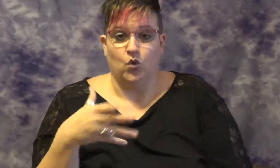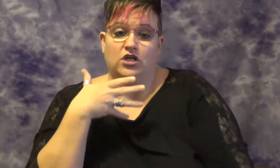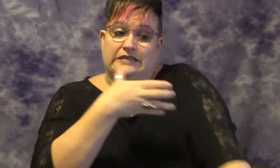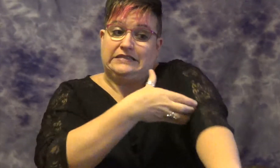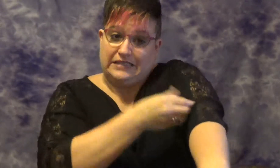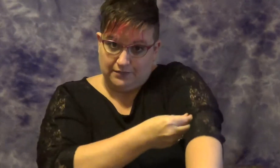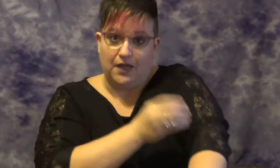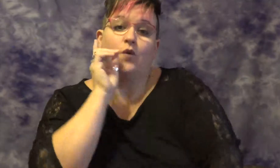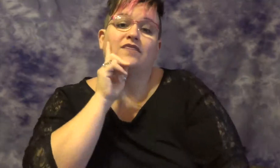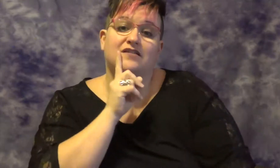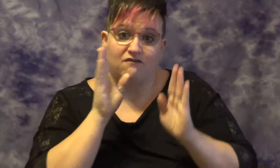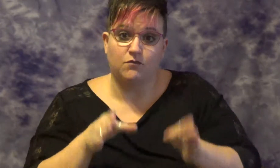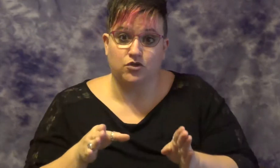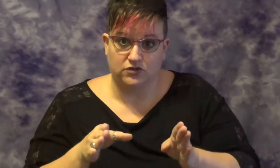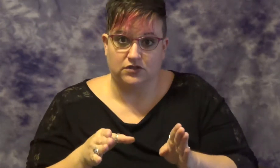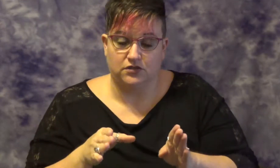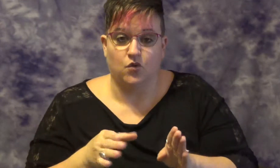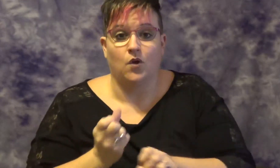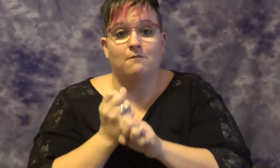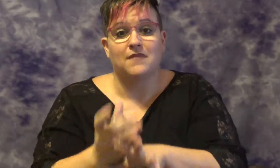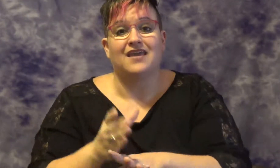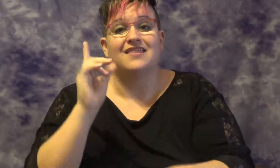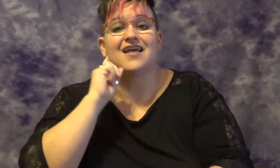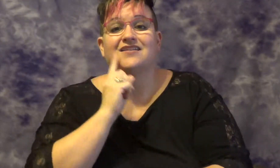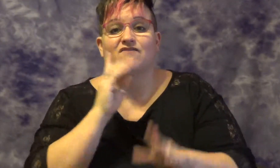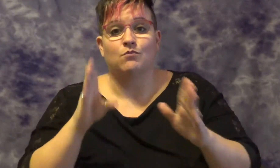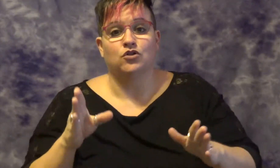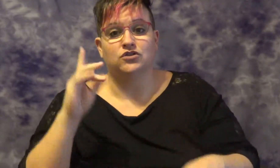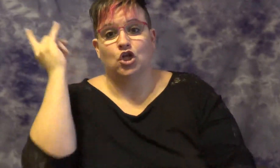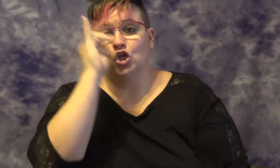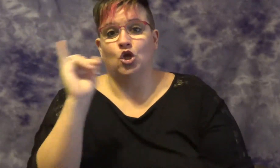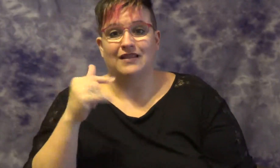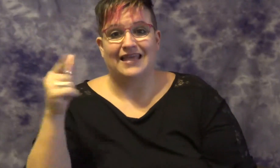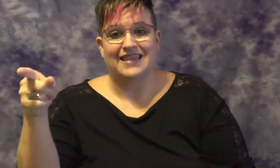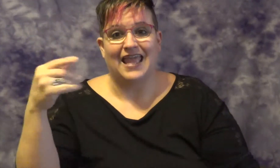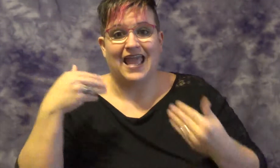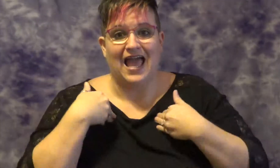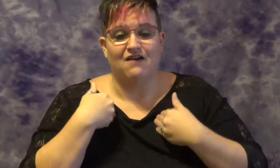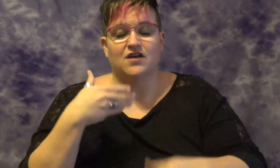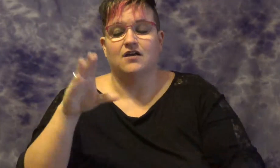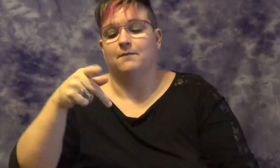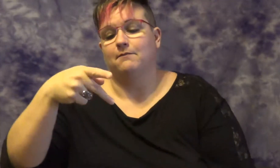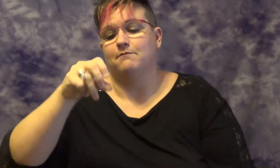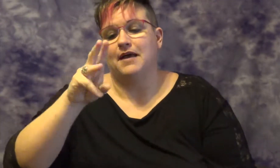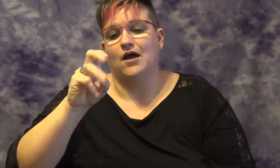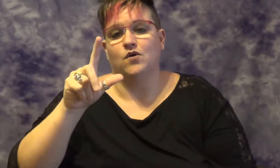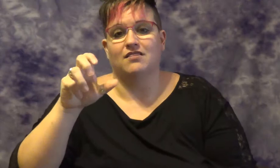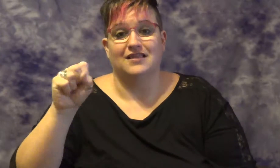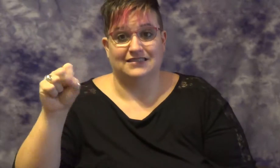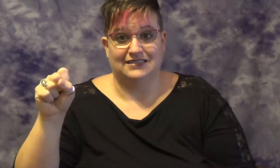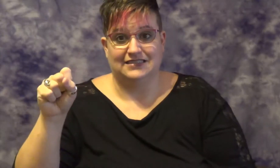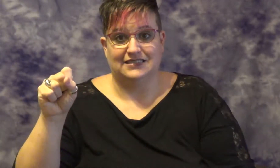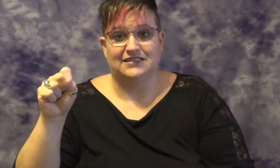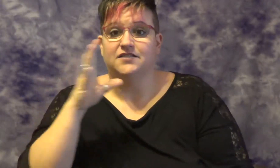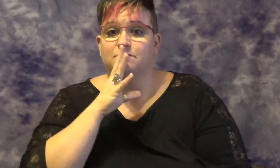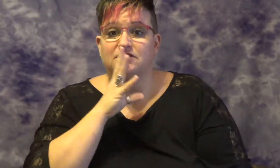we're using powerless speech. We're making that deaf person look like they are using powerless